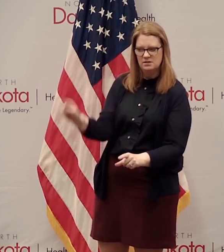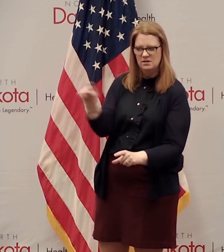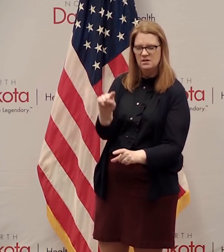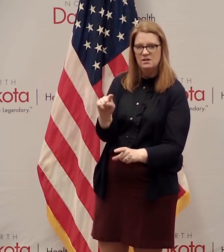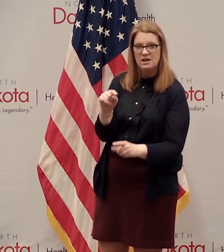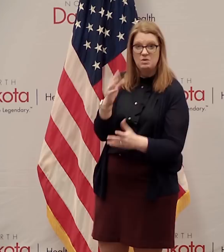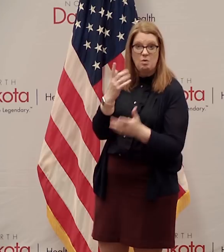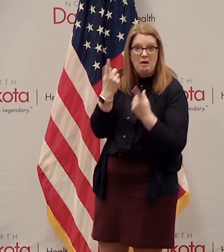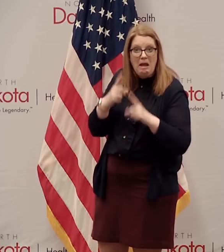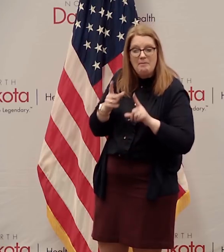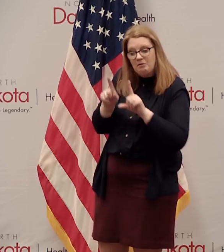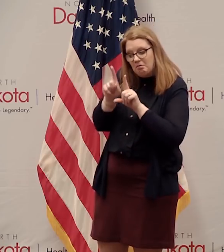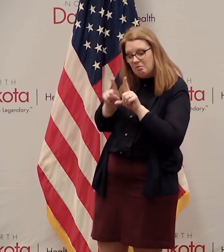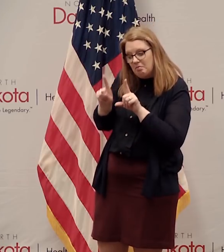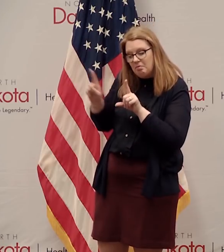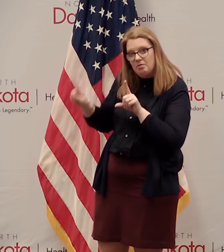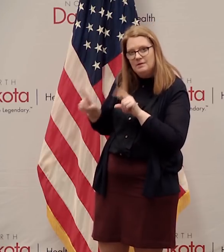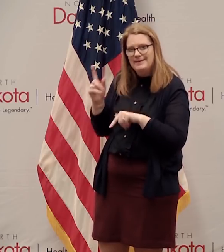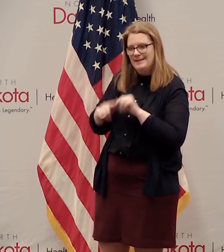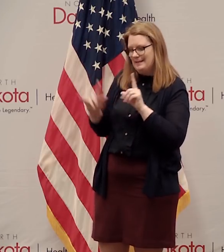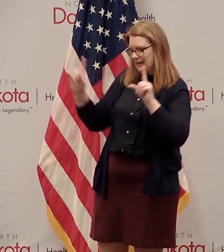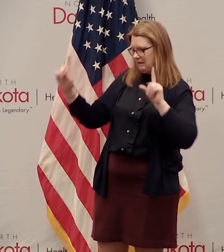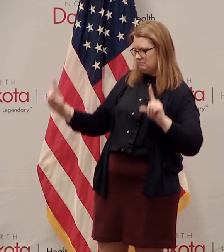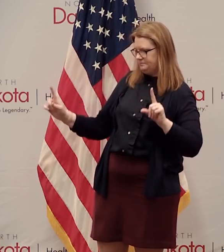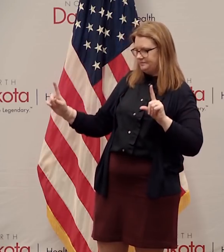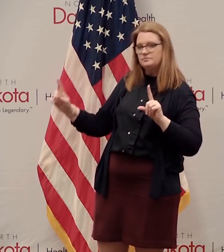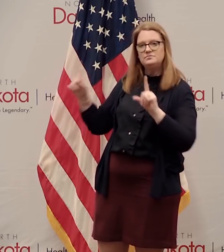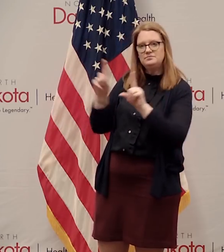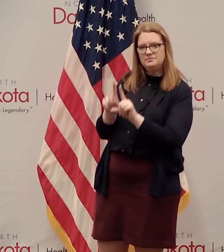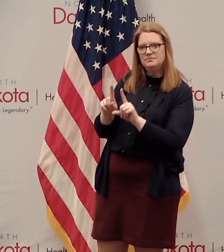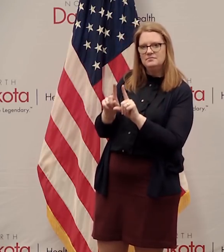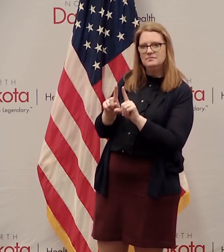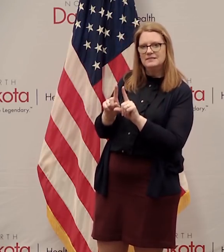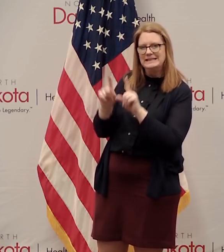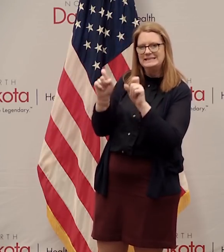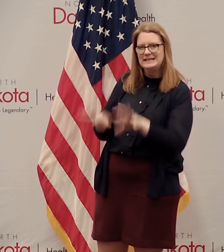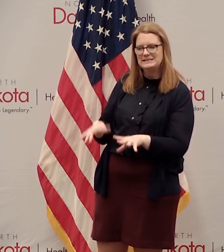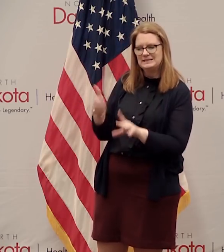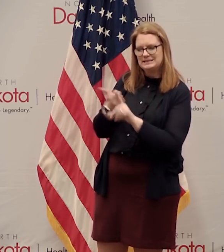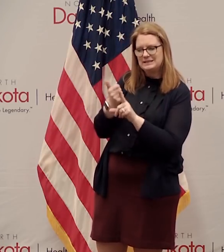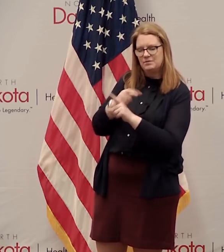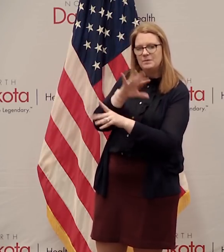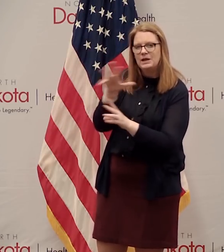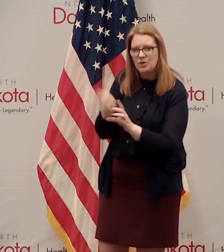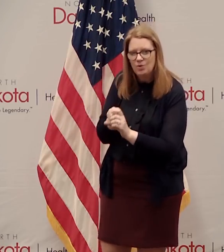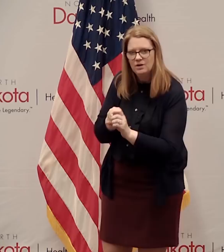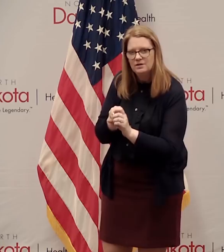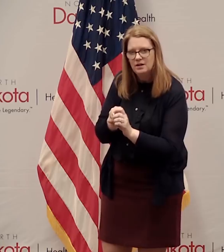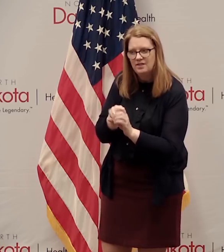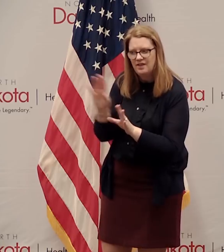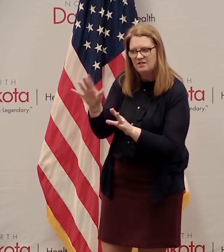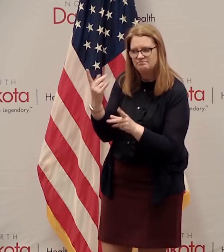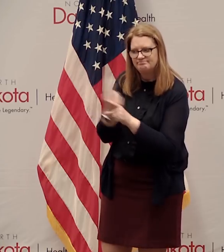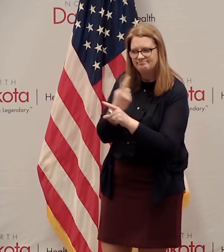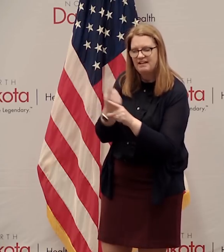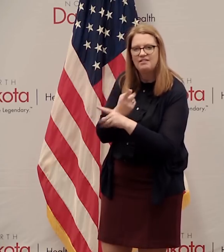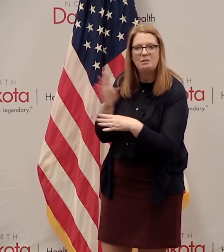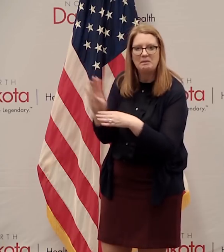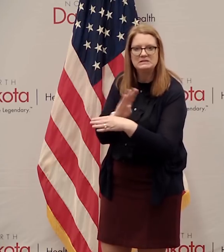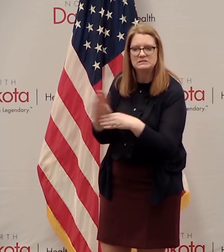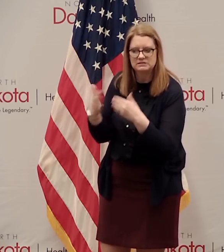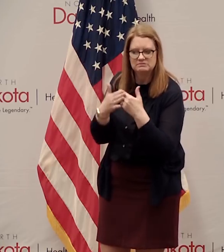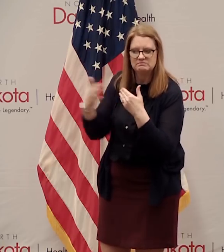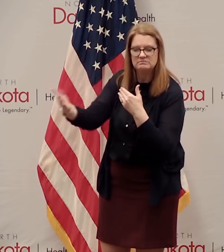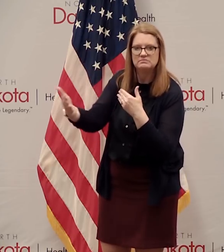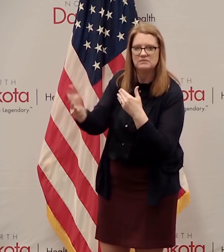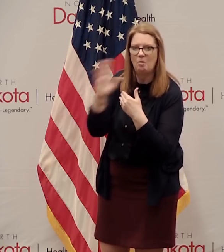working close together and can't maintain that distance. They're going to have testing as part of their normal course of business going